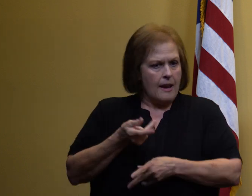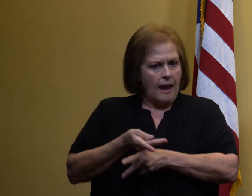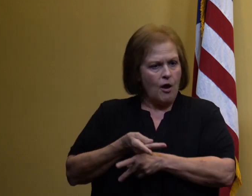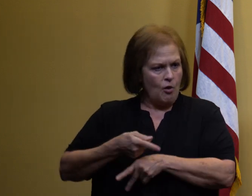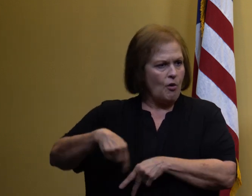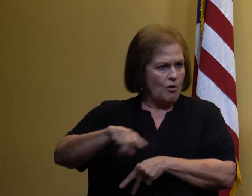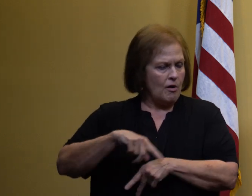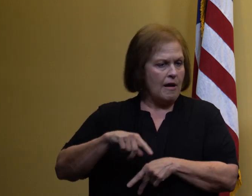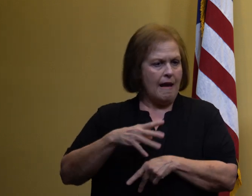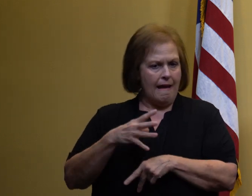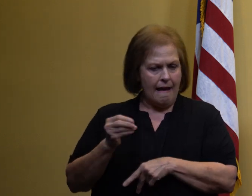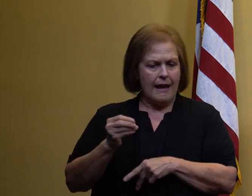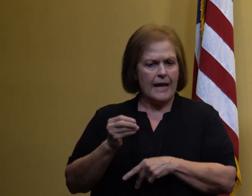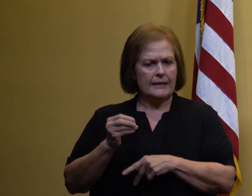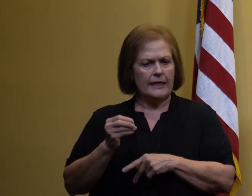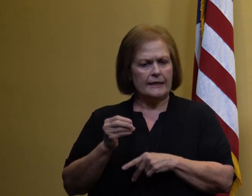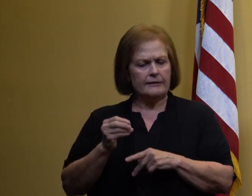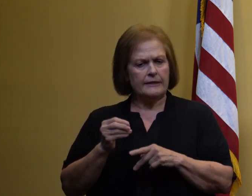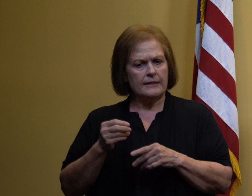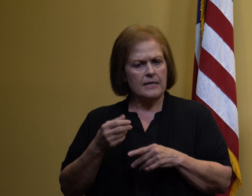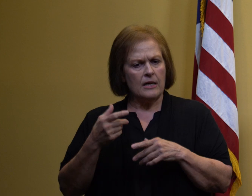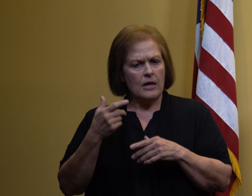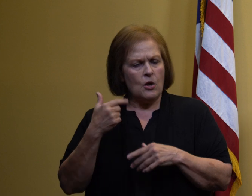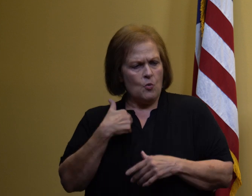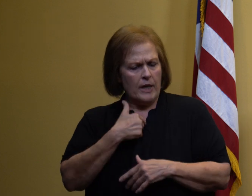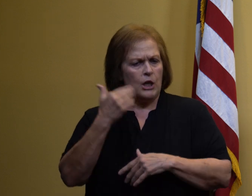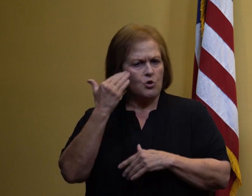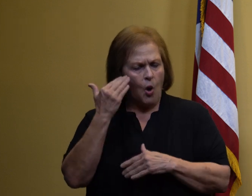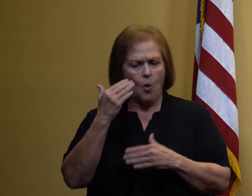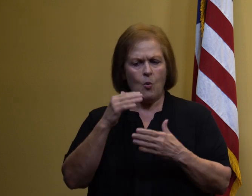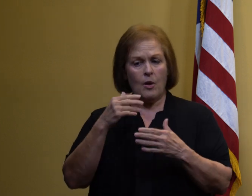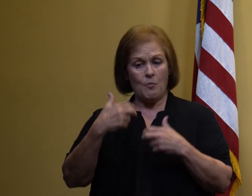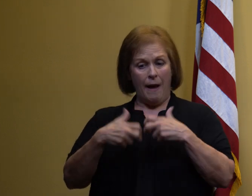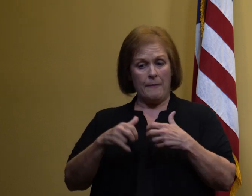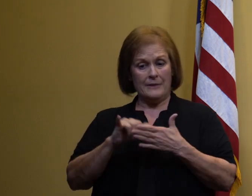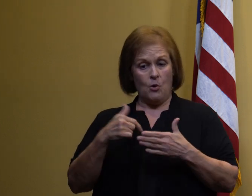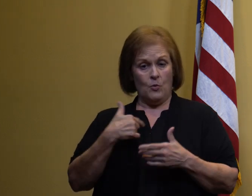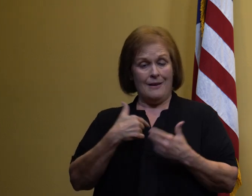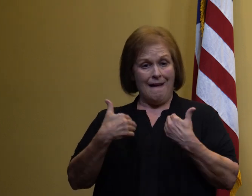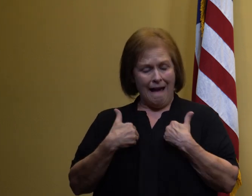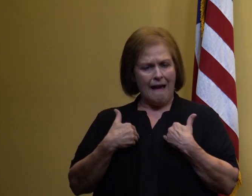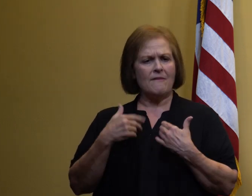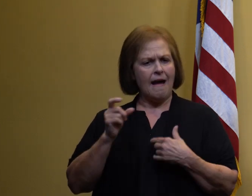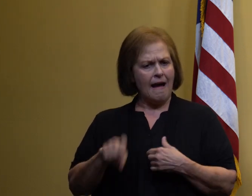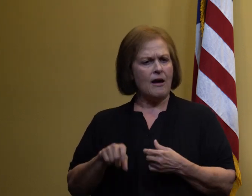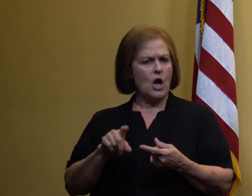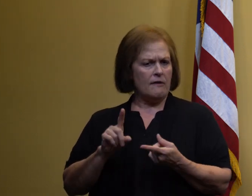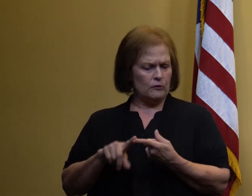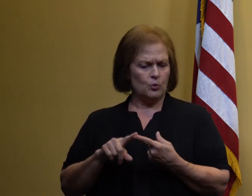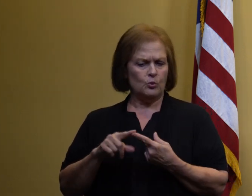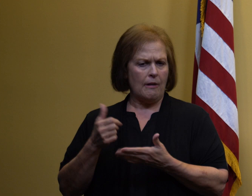the barriers that we know and stigma that we know that exists around mental health relative to